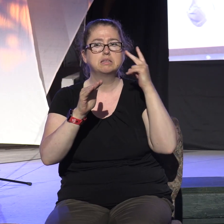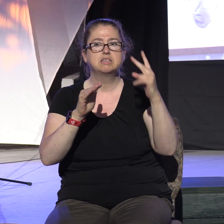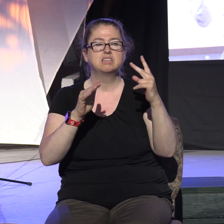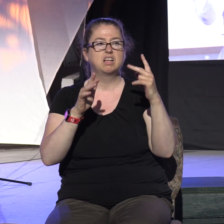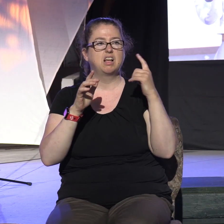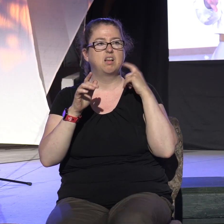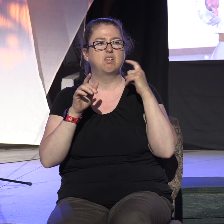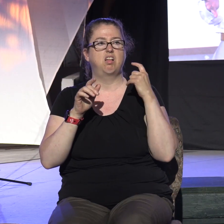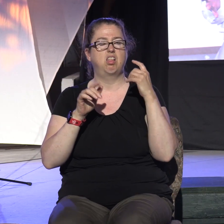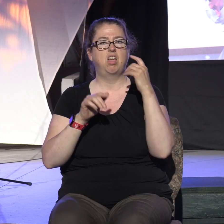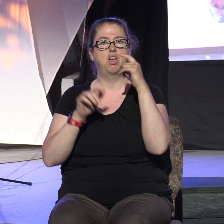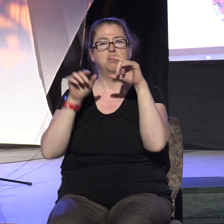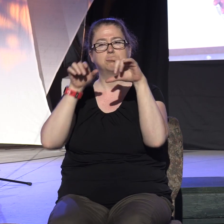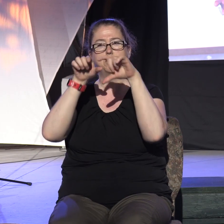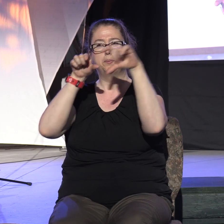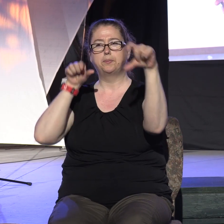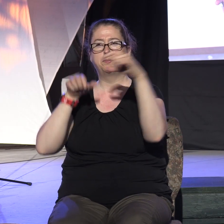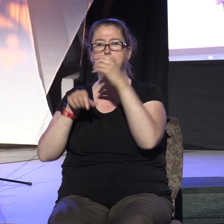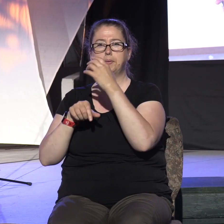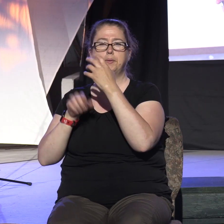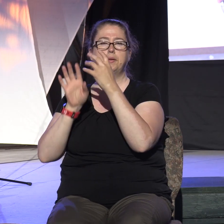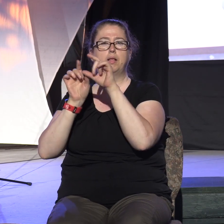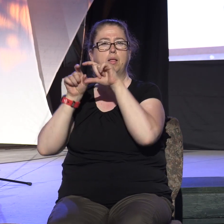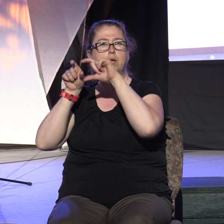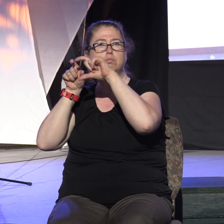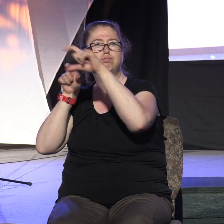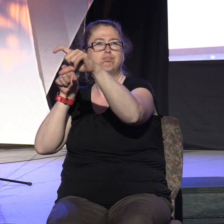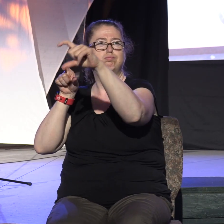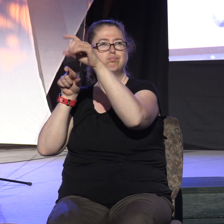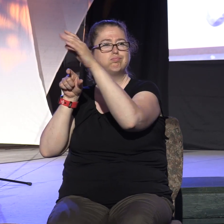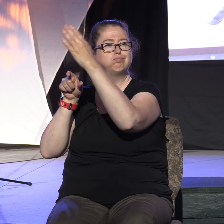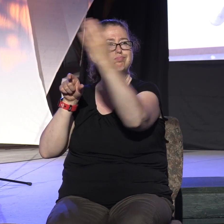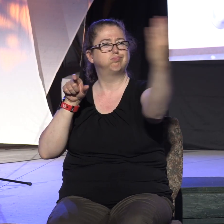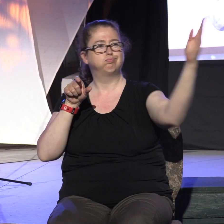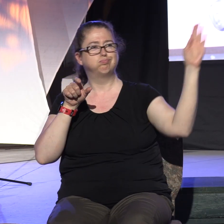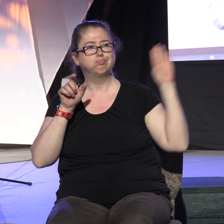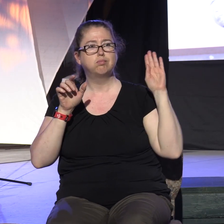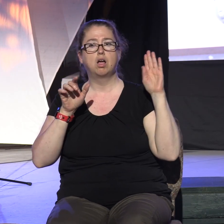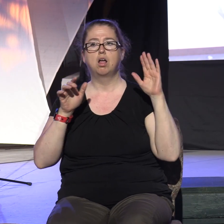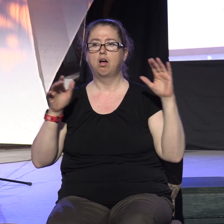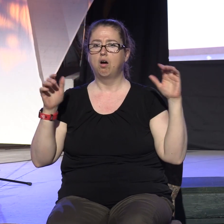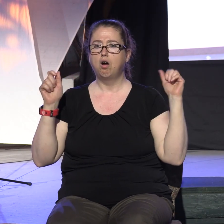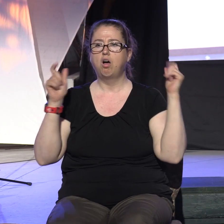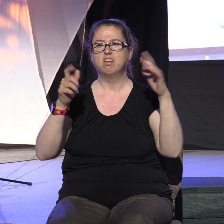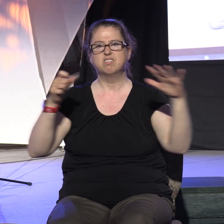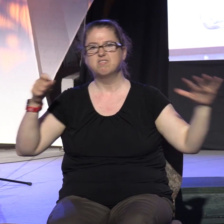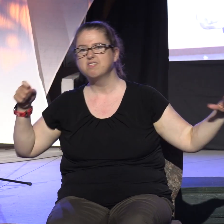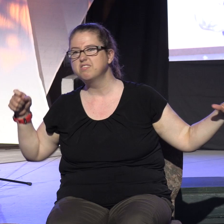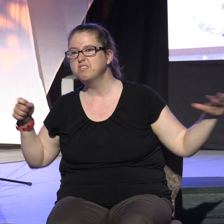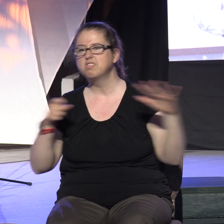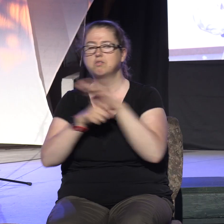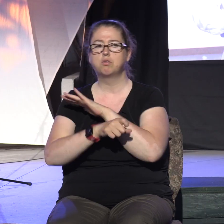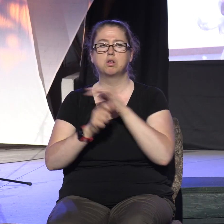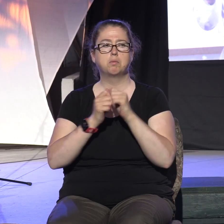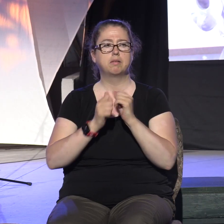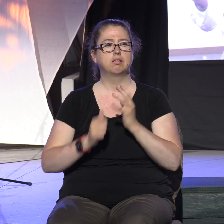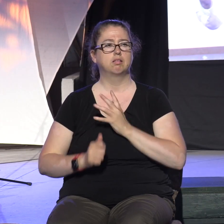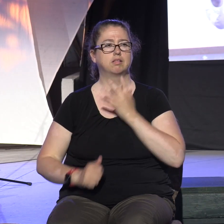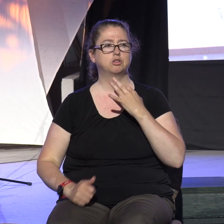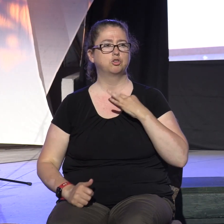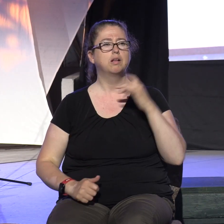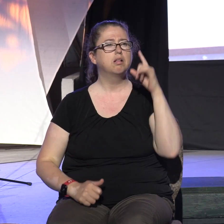with blouses. And I noticed that most of them still had the price tag dangling from the sleeve.